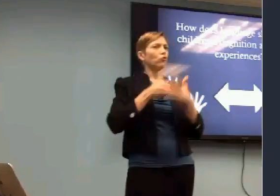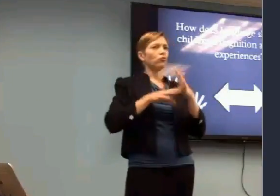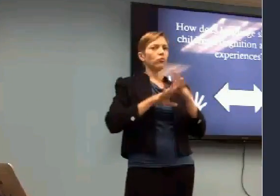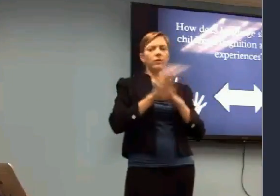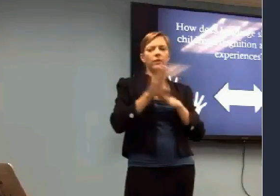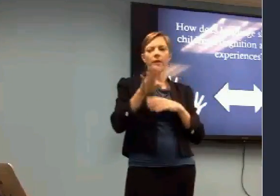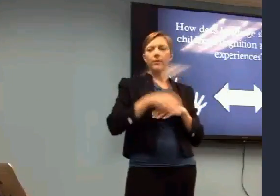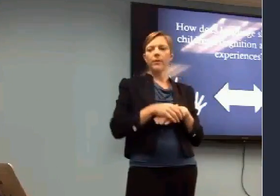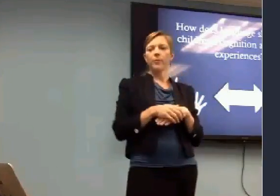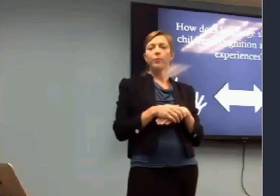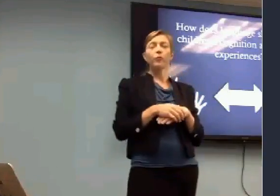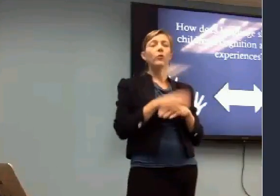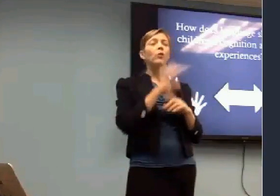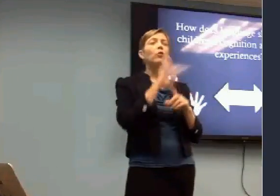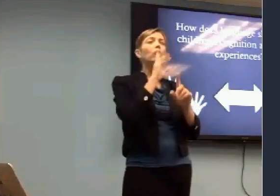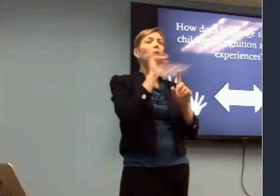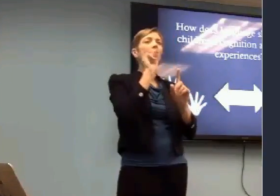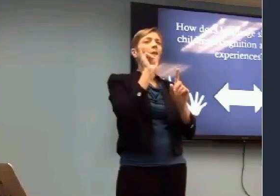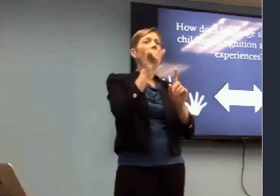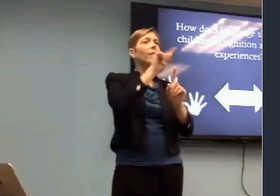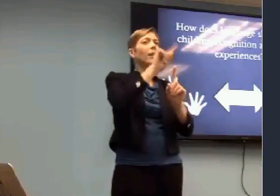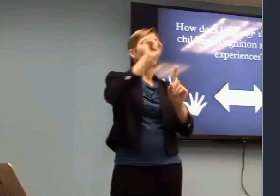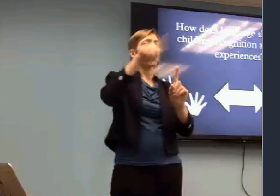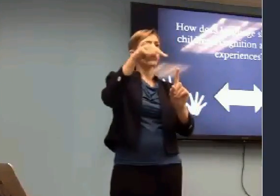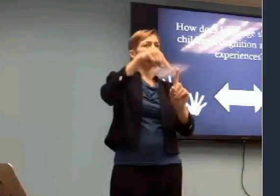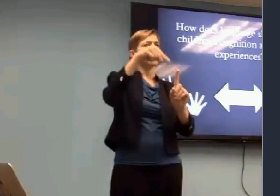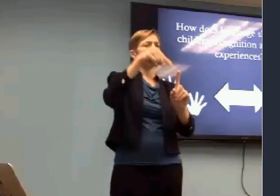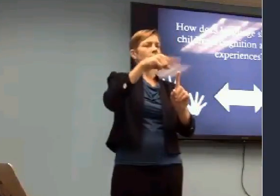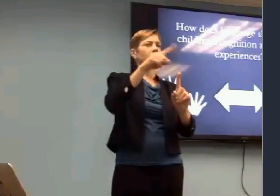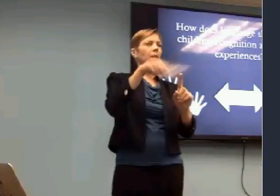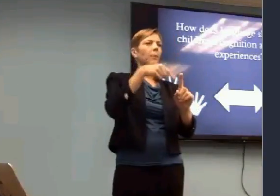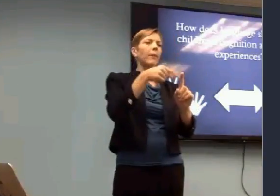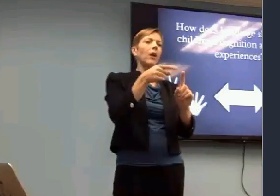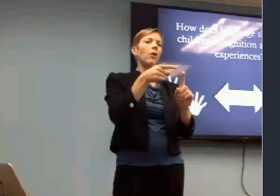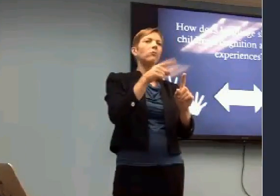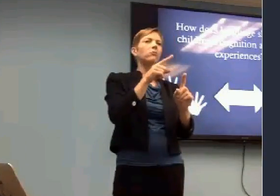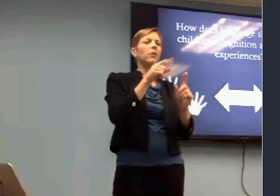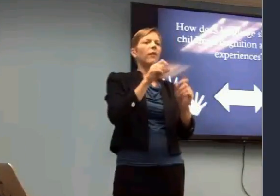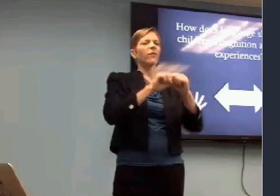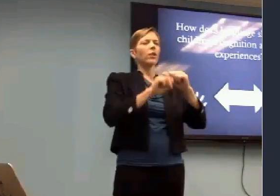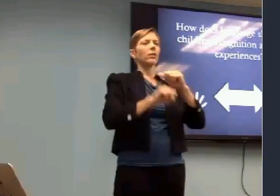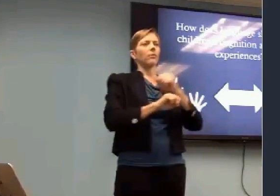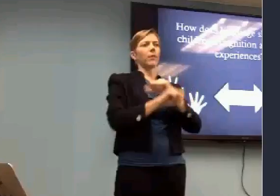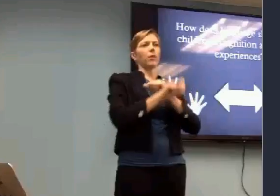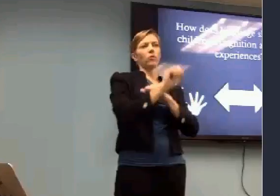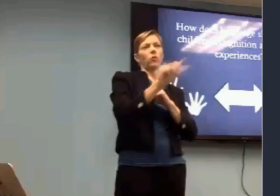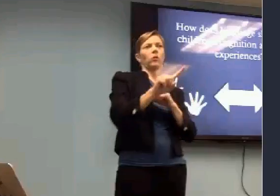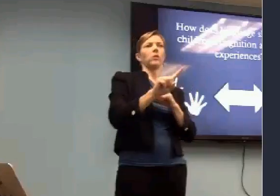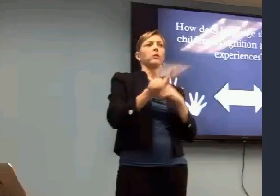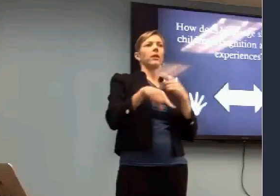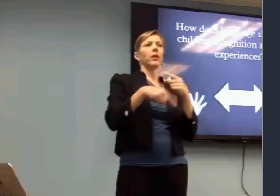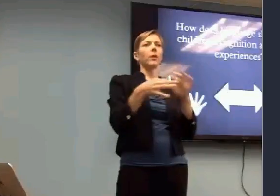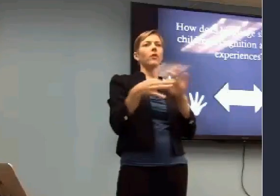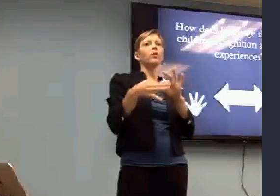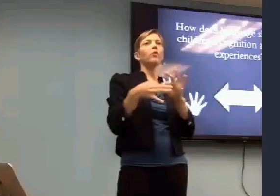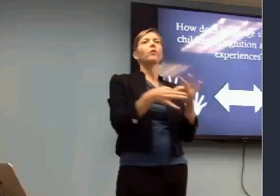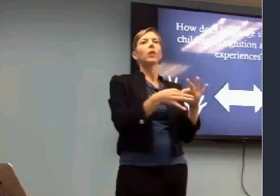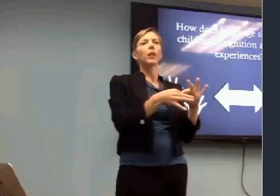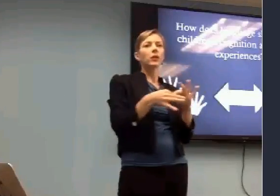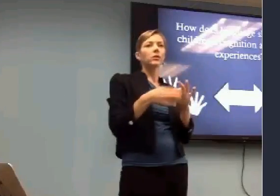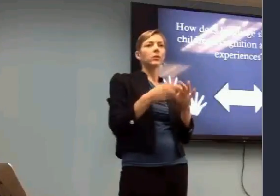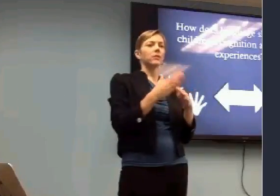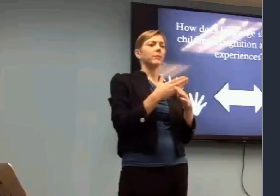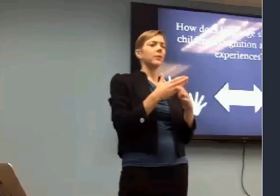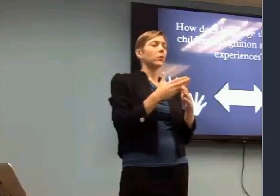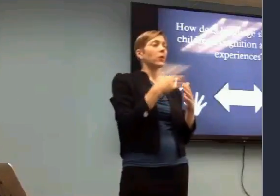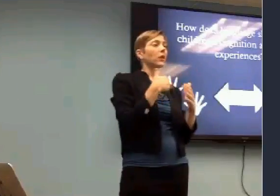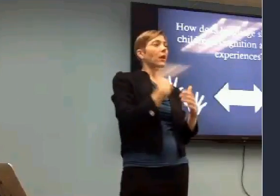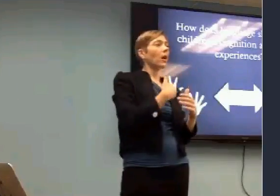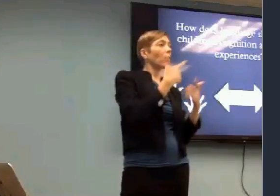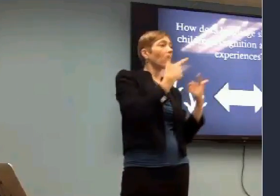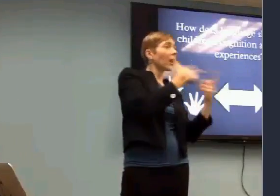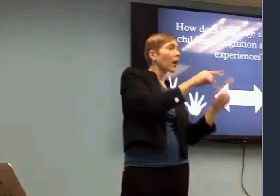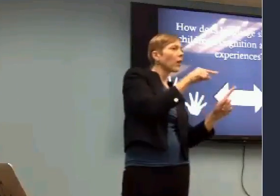and social experiences and development? This question is a very fundamental question about the